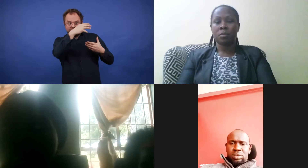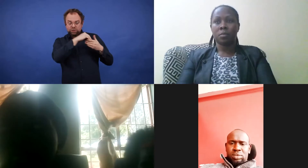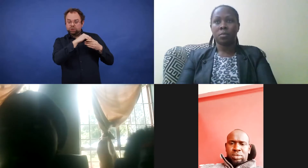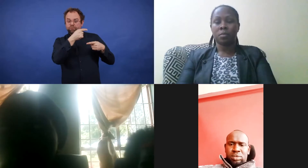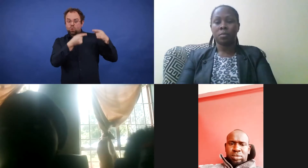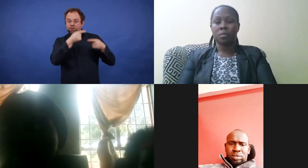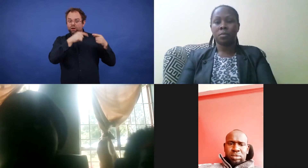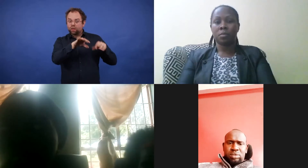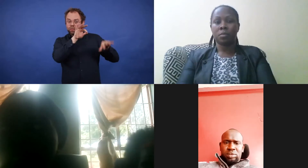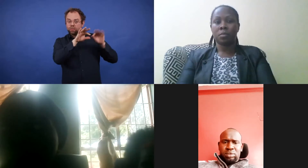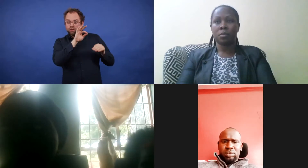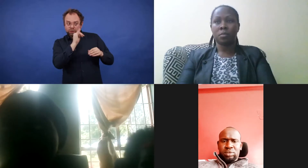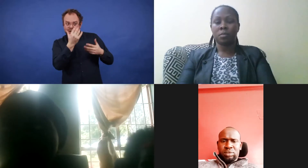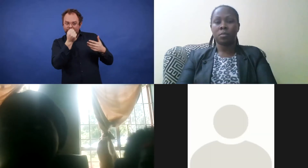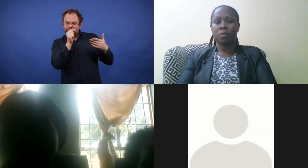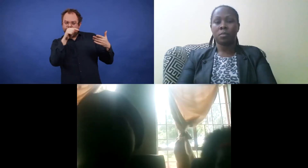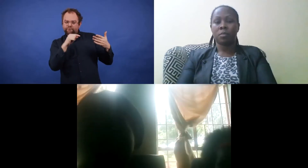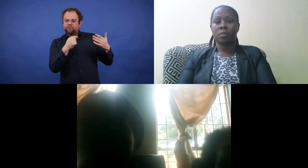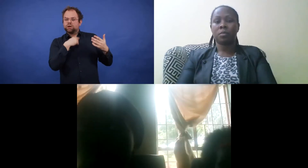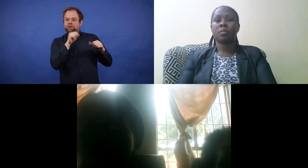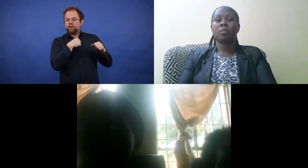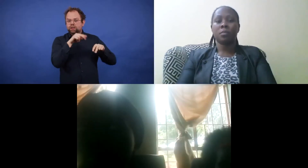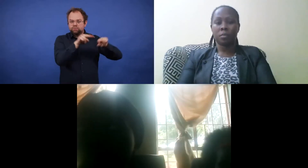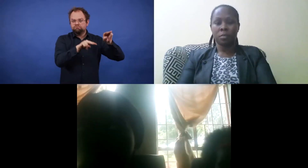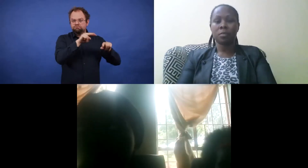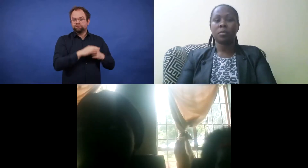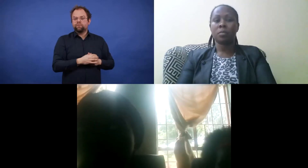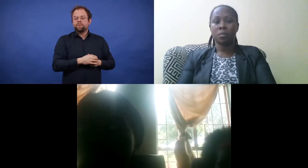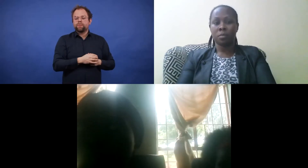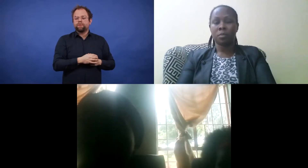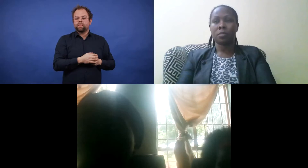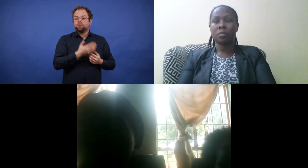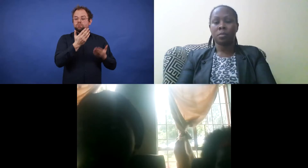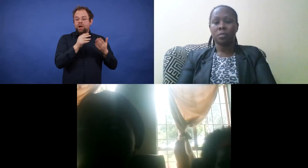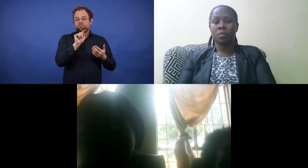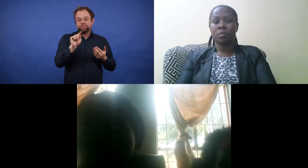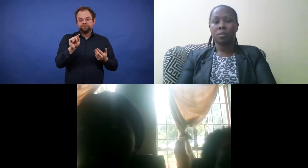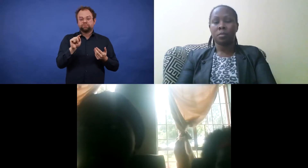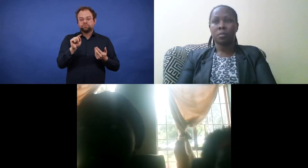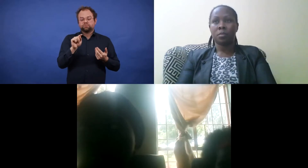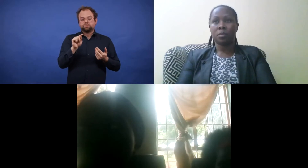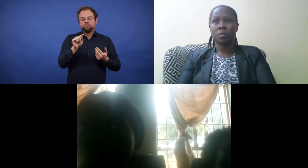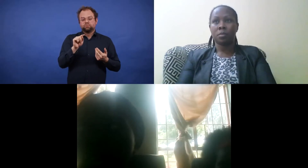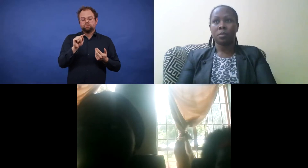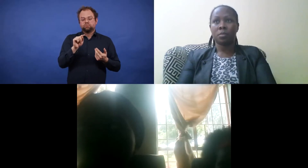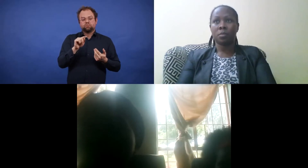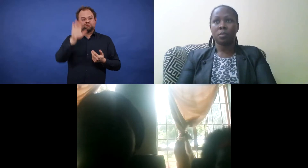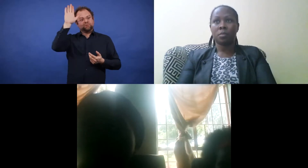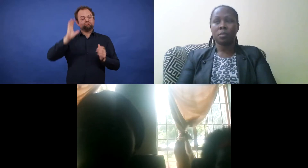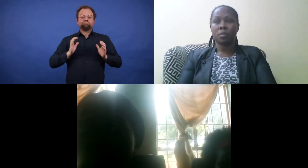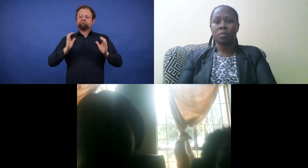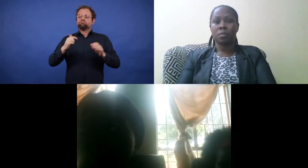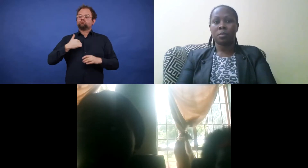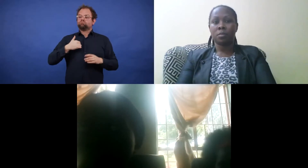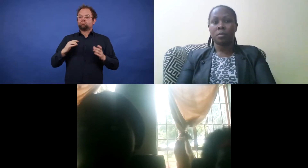standing as candidates, or maybe those who are just doing the participation as voters. So